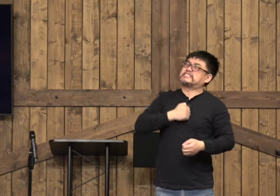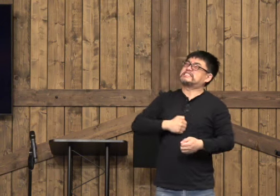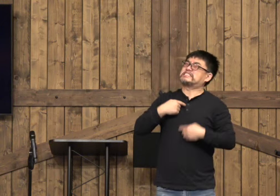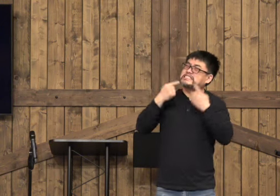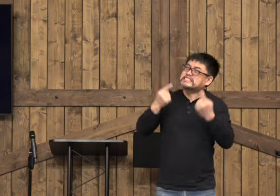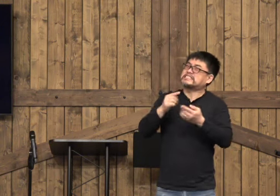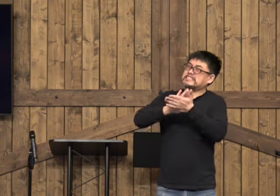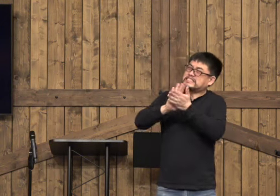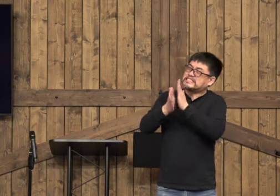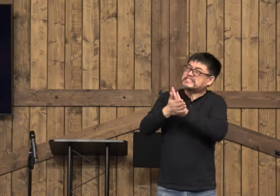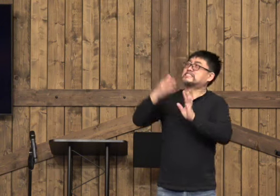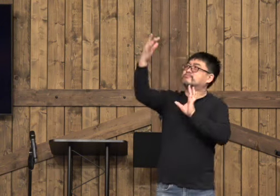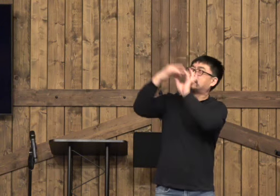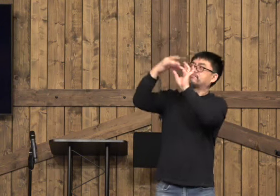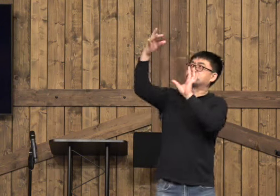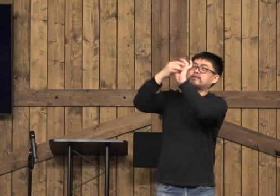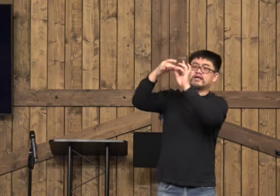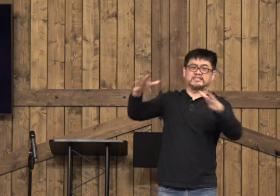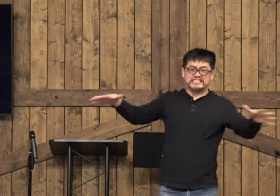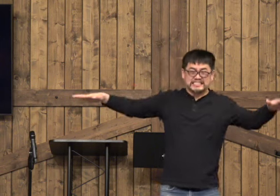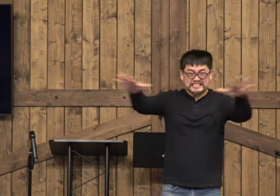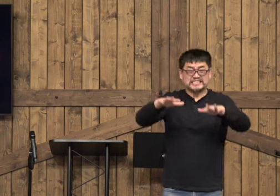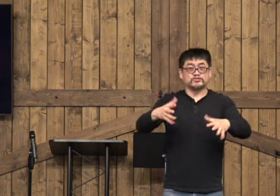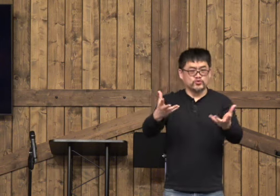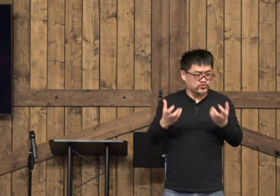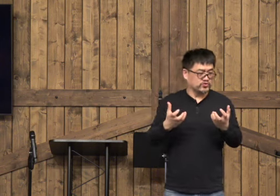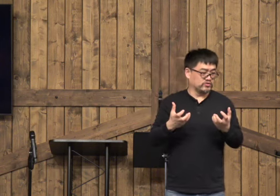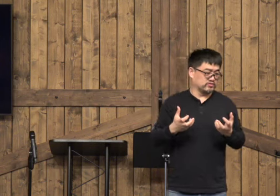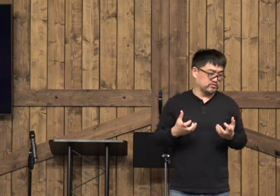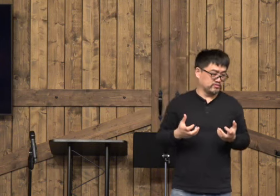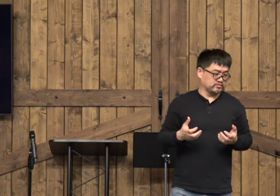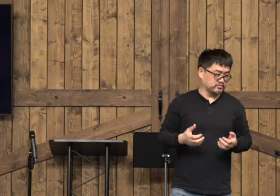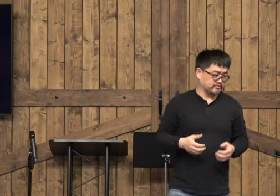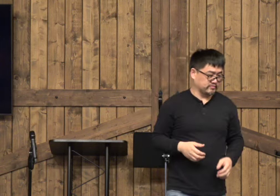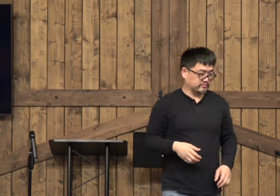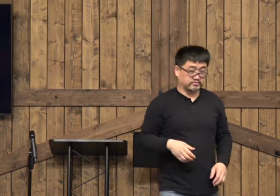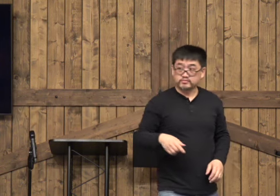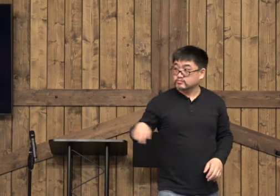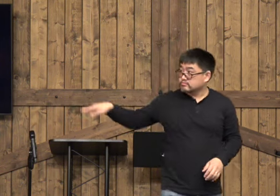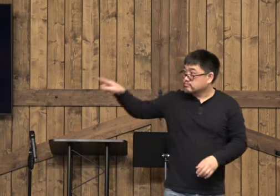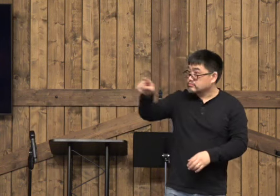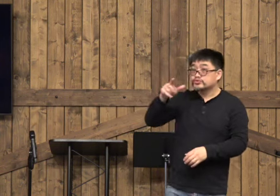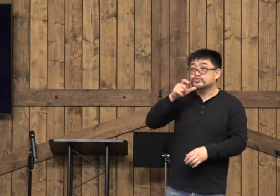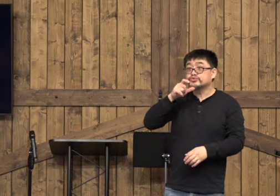you and allow them to you ask forgiveness of their sins repent of their sins